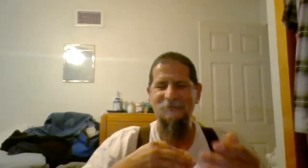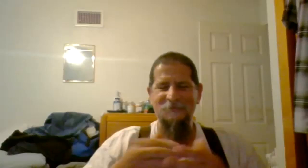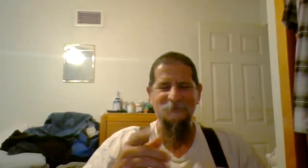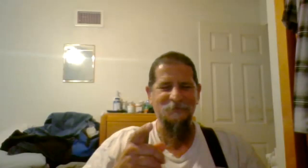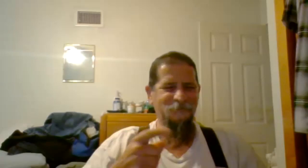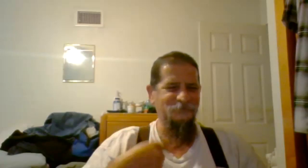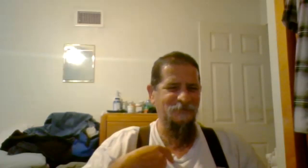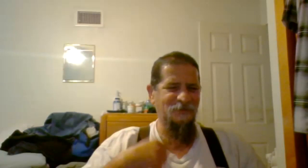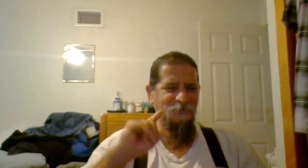yourself.